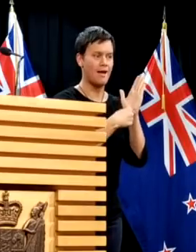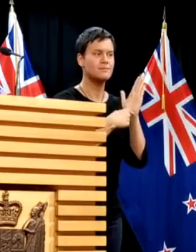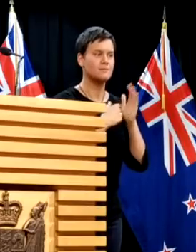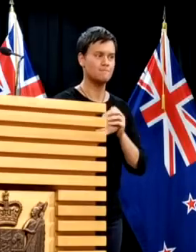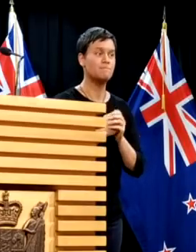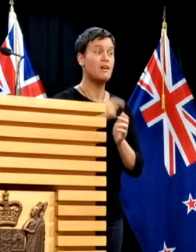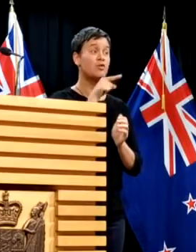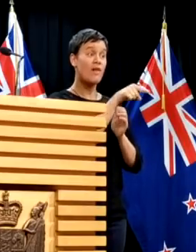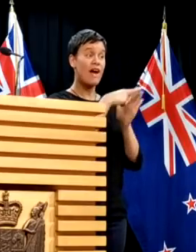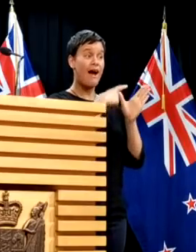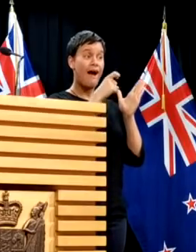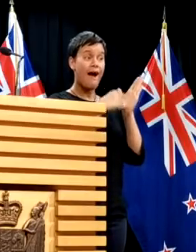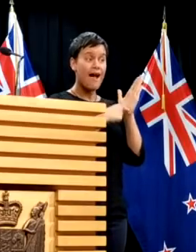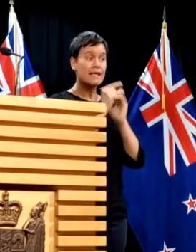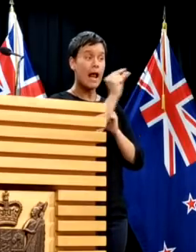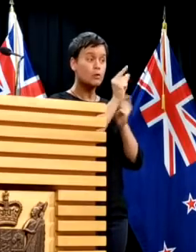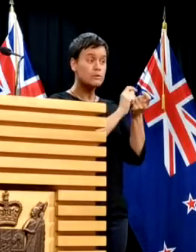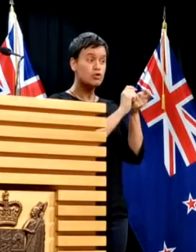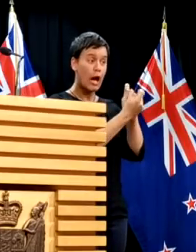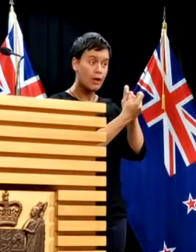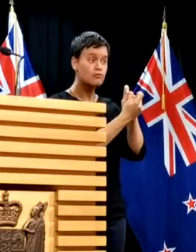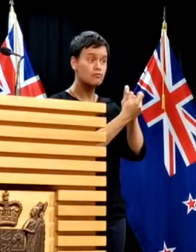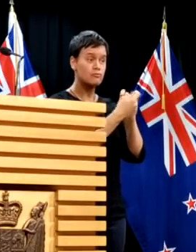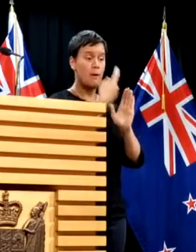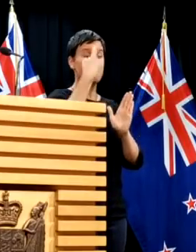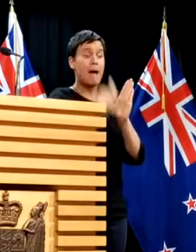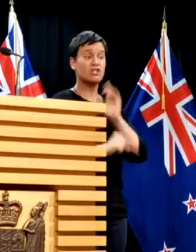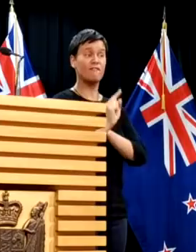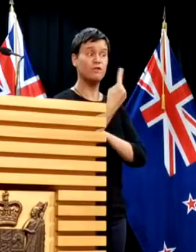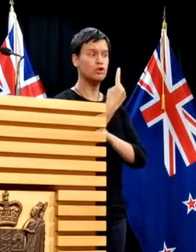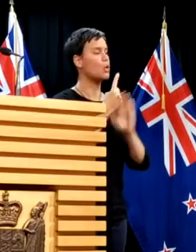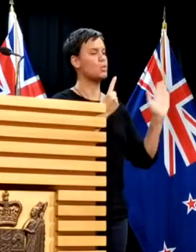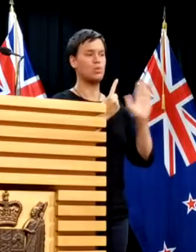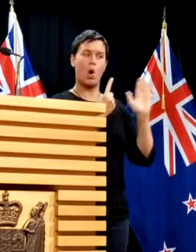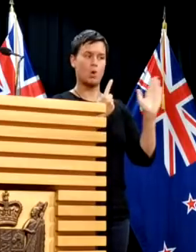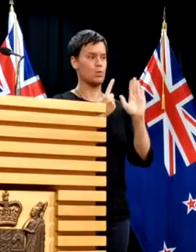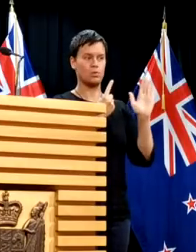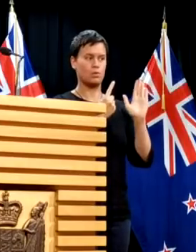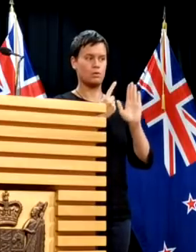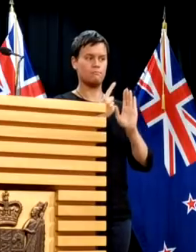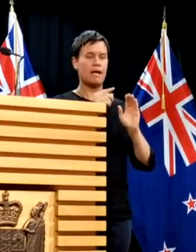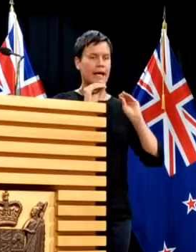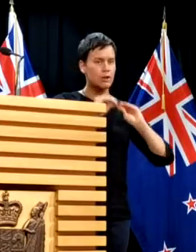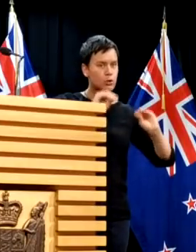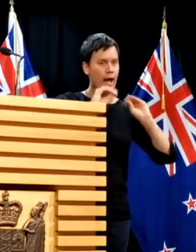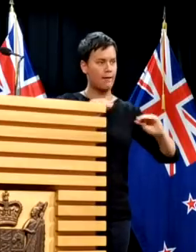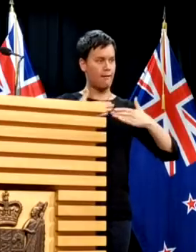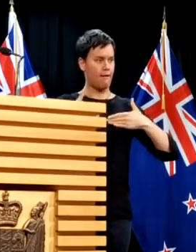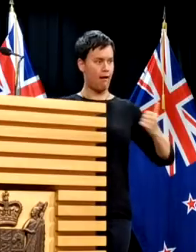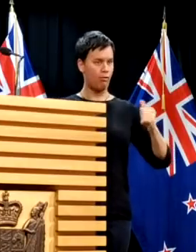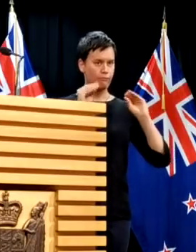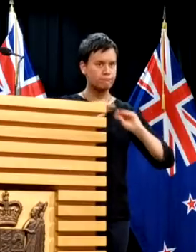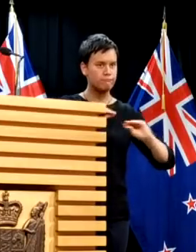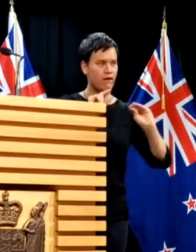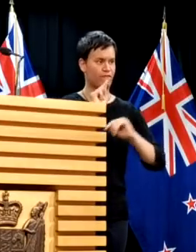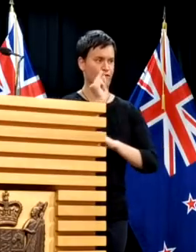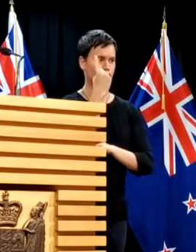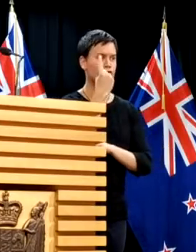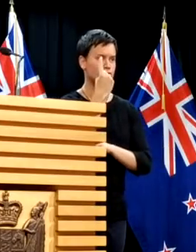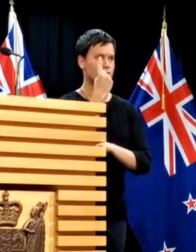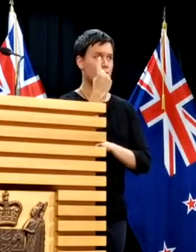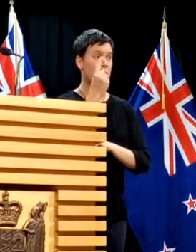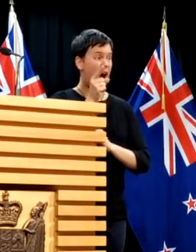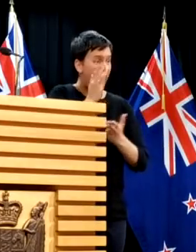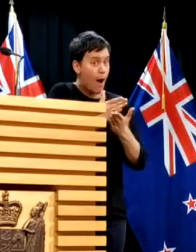being made. Is it bedding in as we expect? We've had 500 health referrals since it came in, but let's do a little bit of a breakdown into